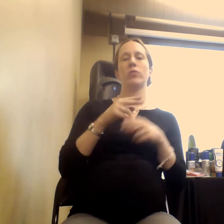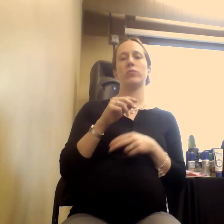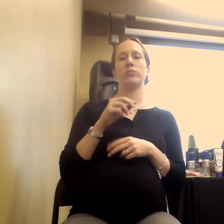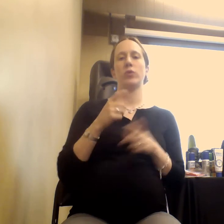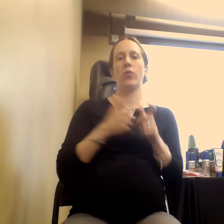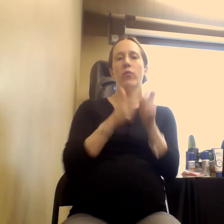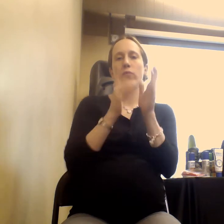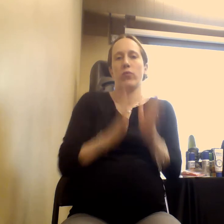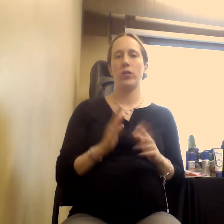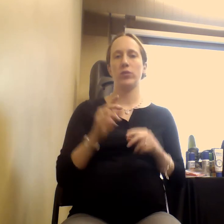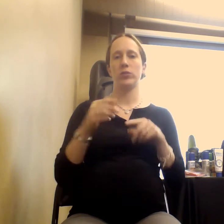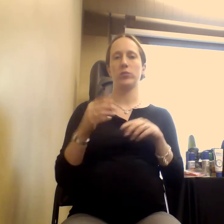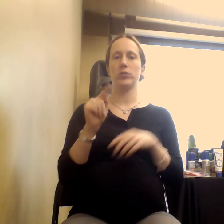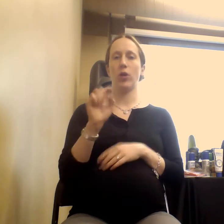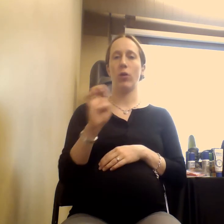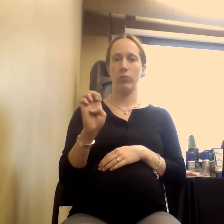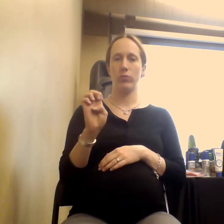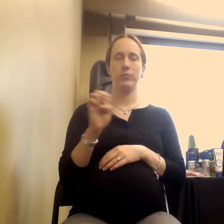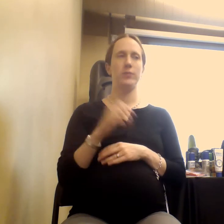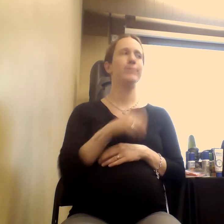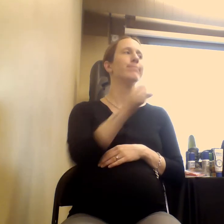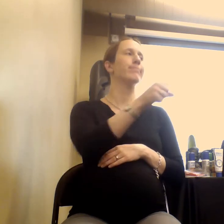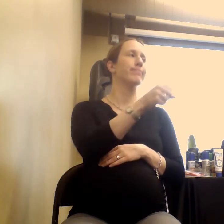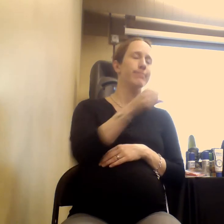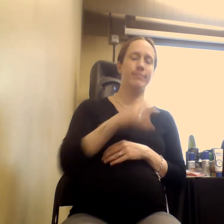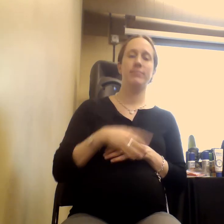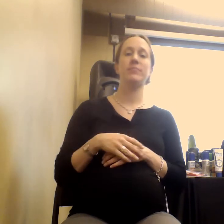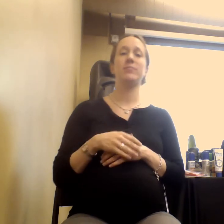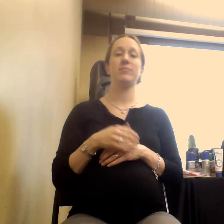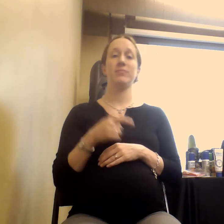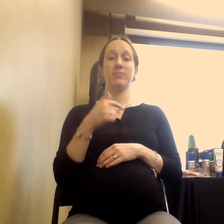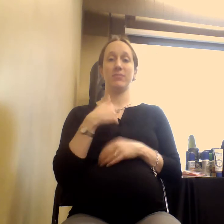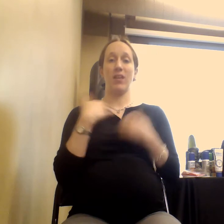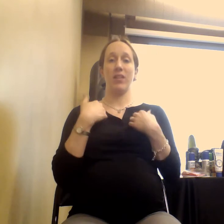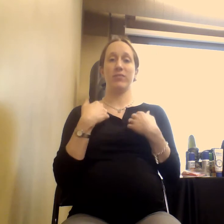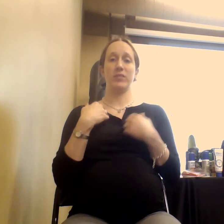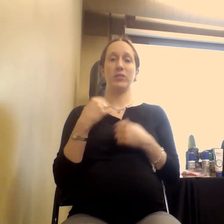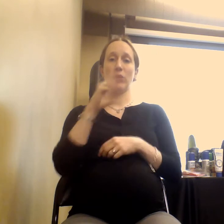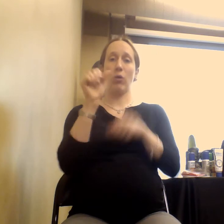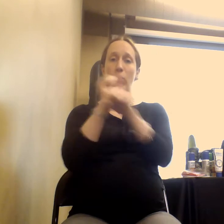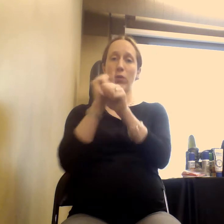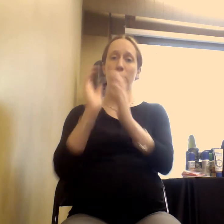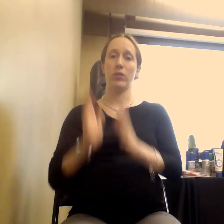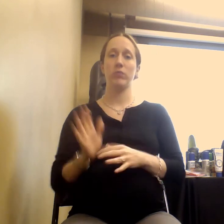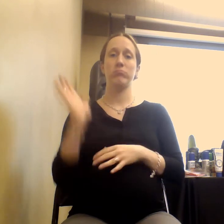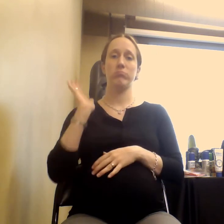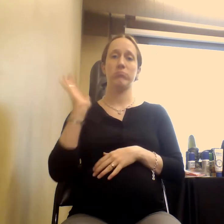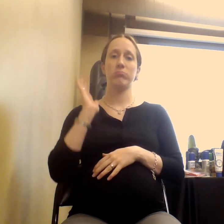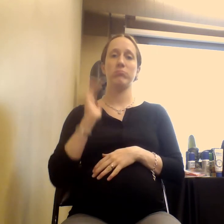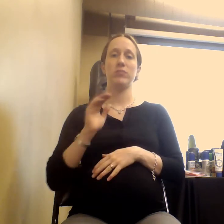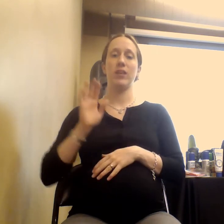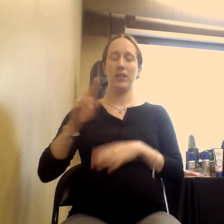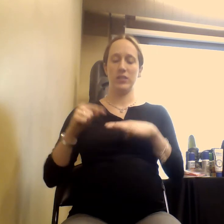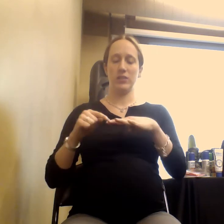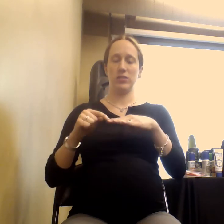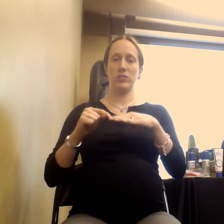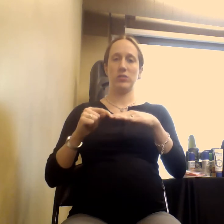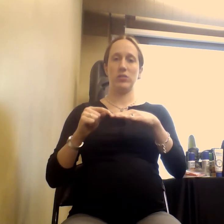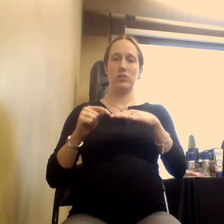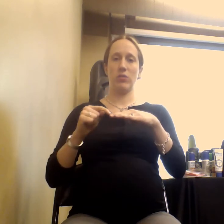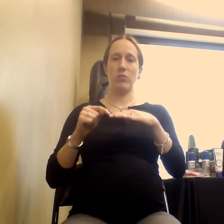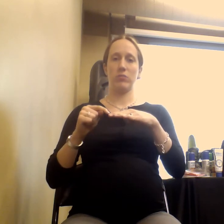a good ultra running colleague of mine who actually had his toenails surgically removed because he would get it too often during his